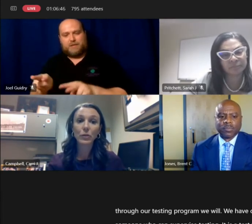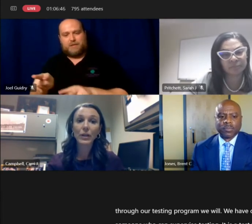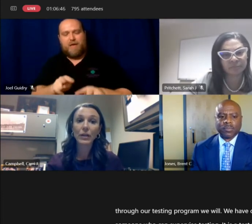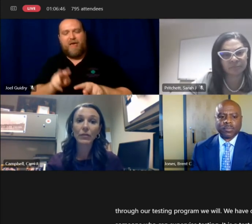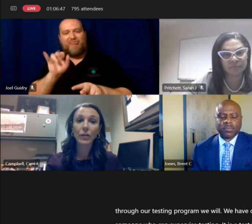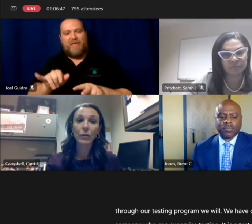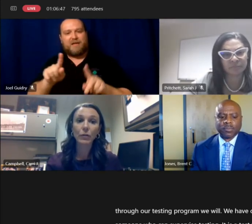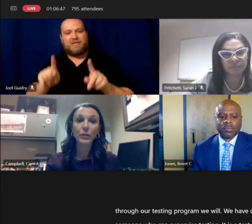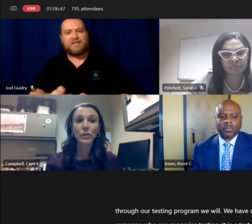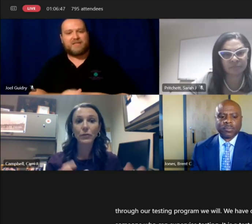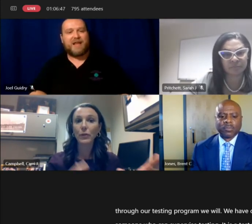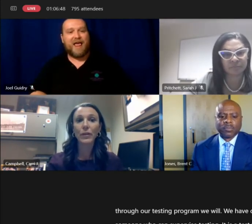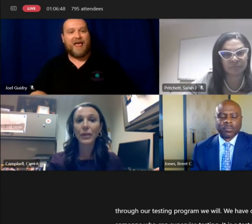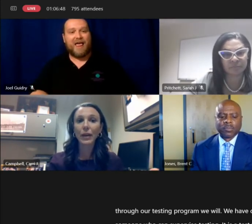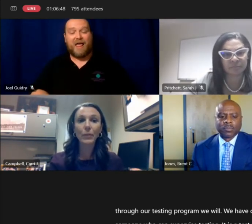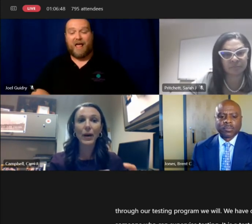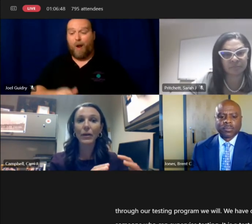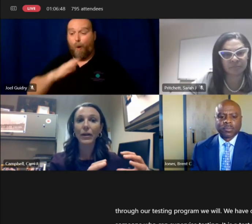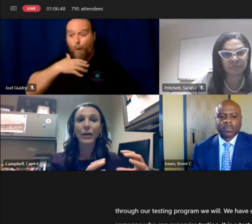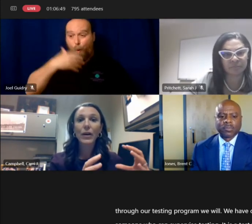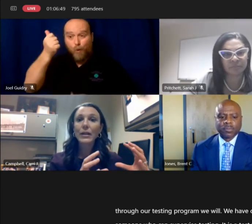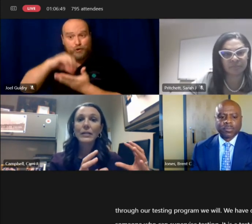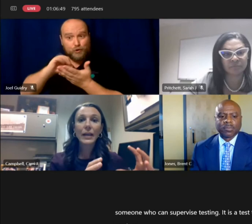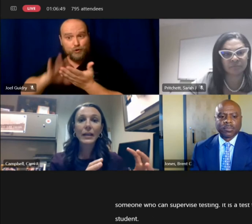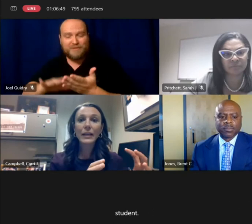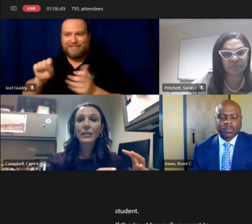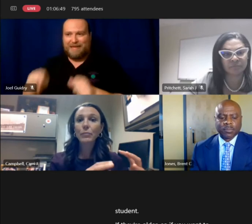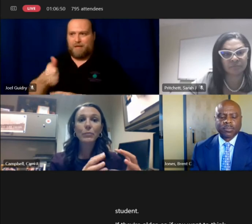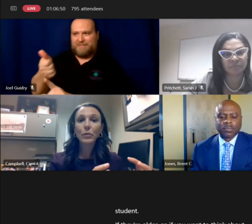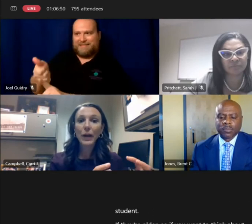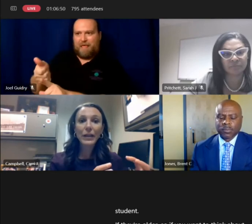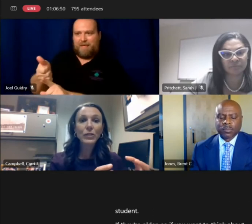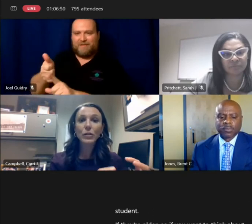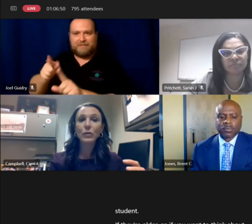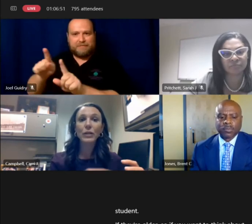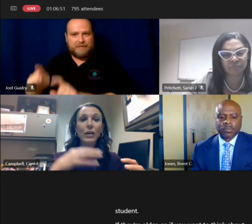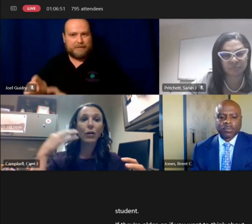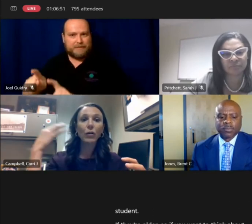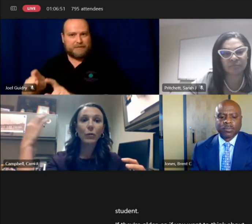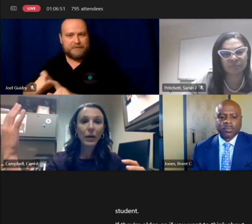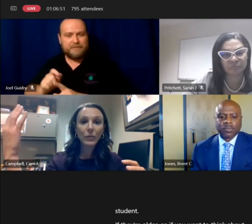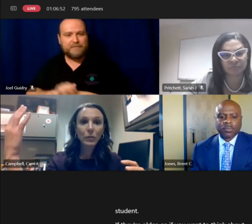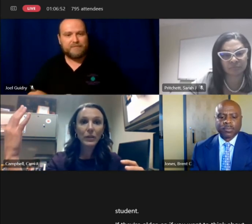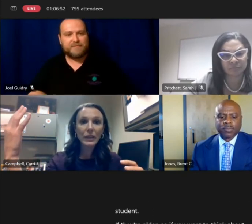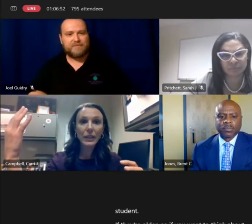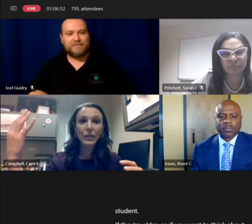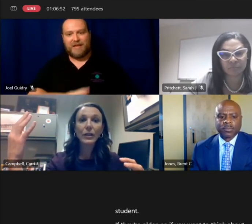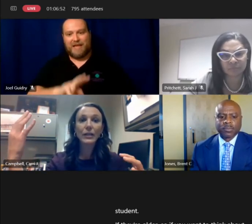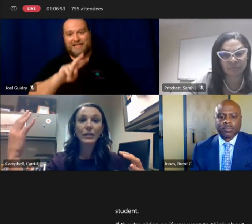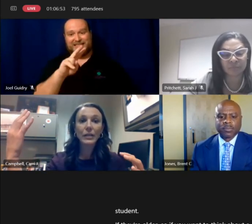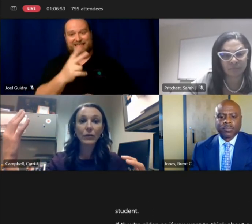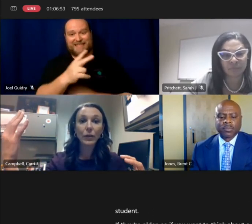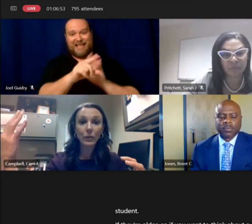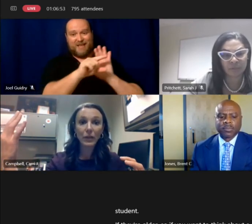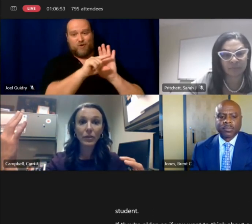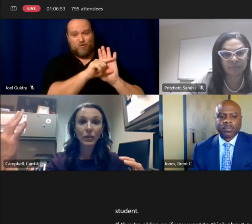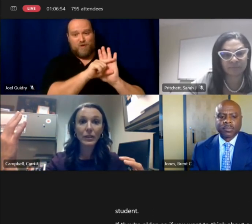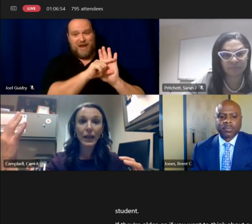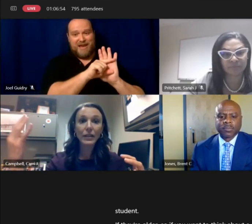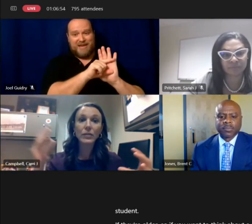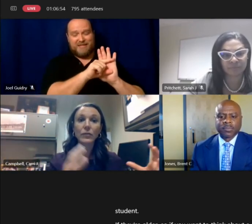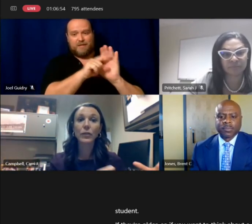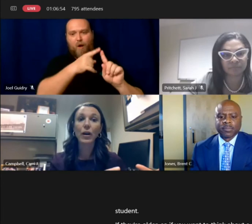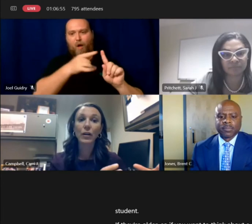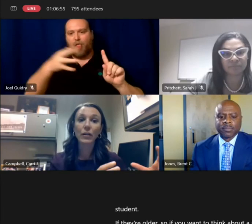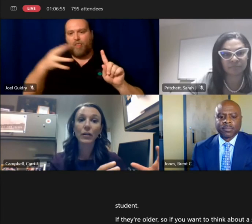student if they're older. So if you want to think about a second grade student all the way up to a senior can self-administer the